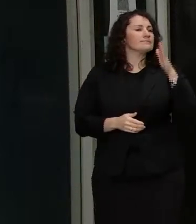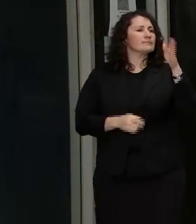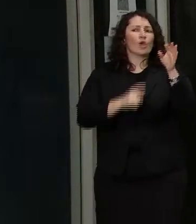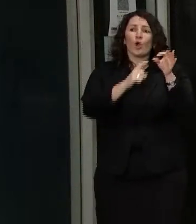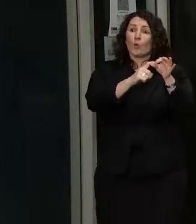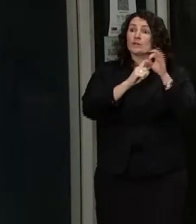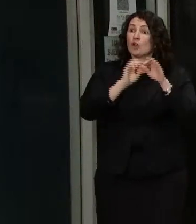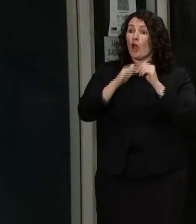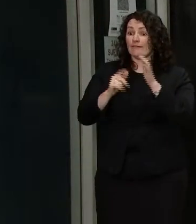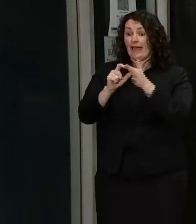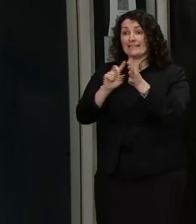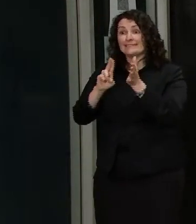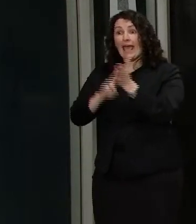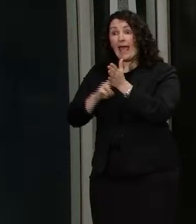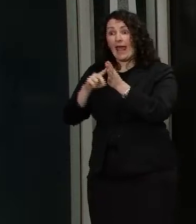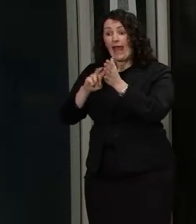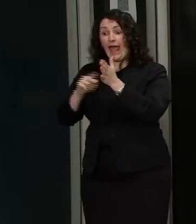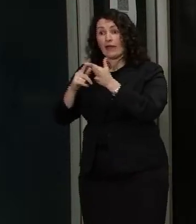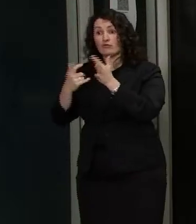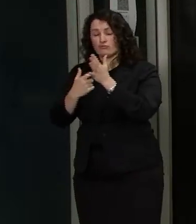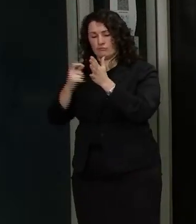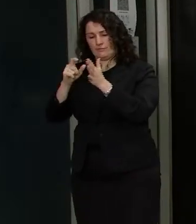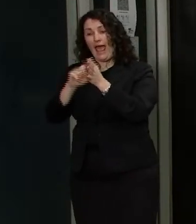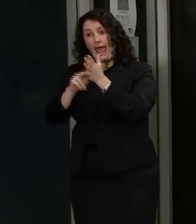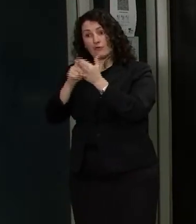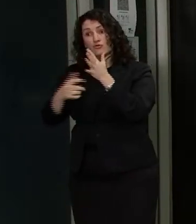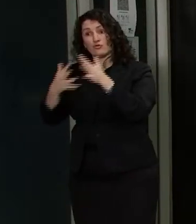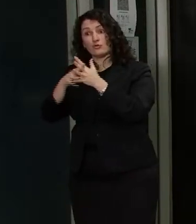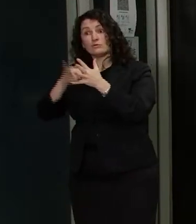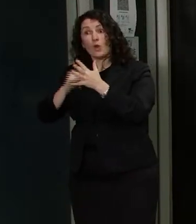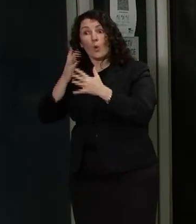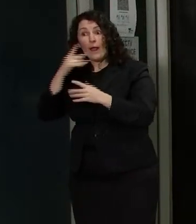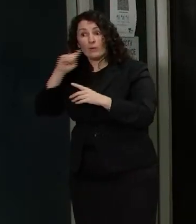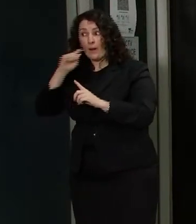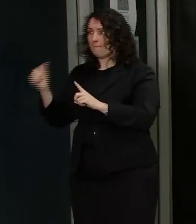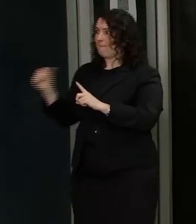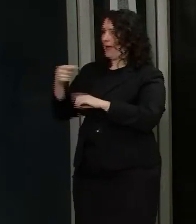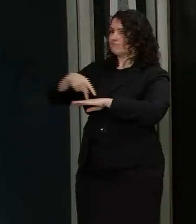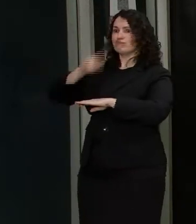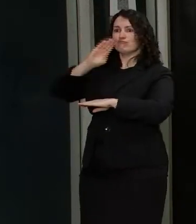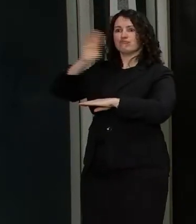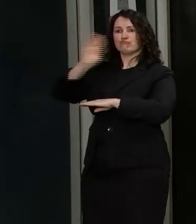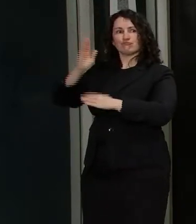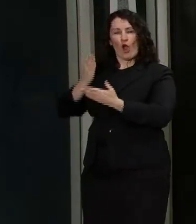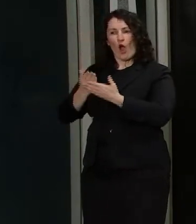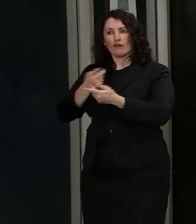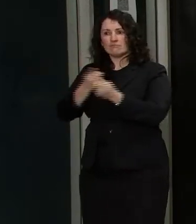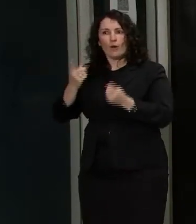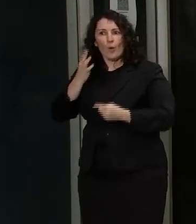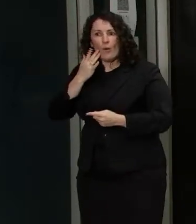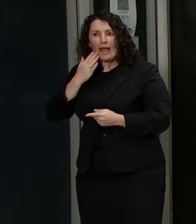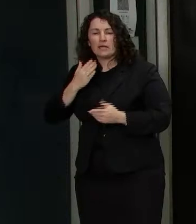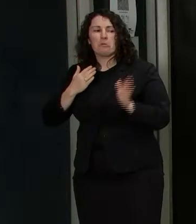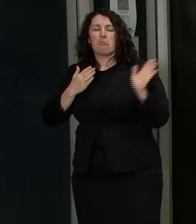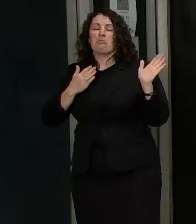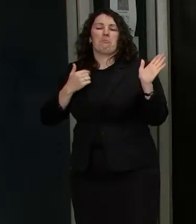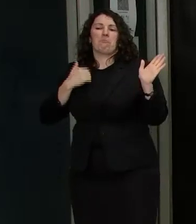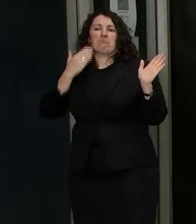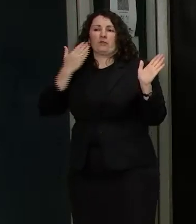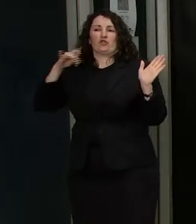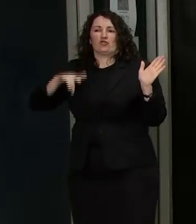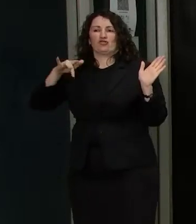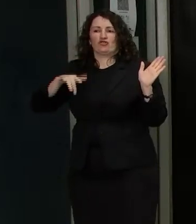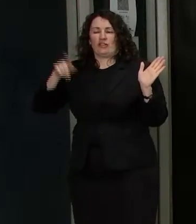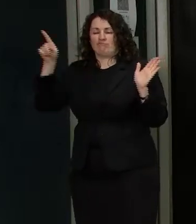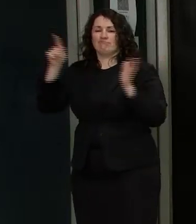those? No update from me, no. So I know that following doctor's advice, Dan will